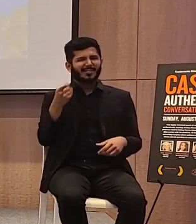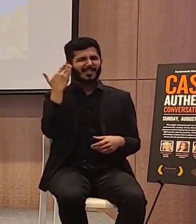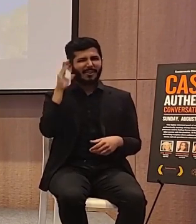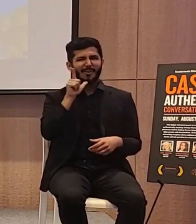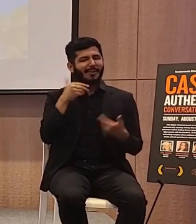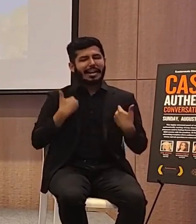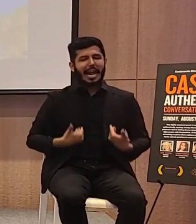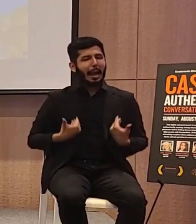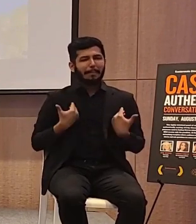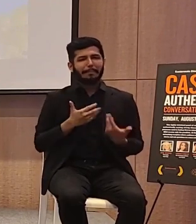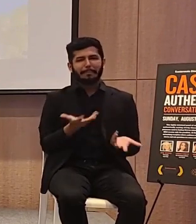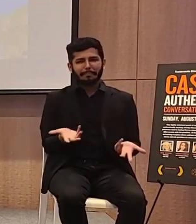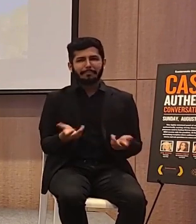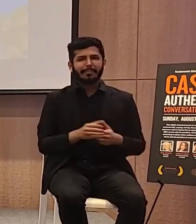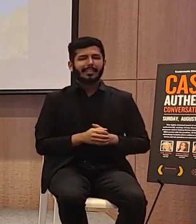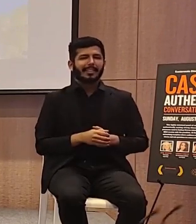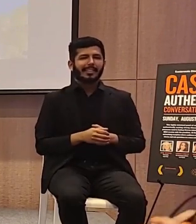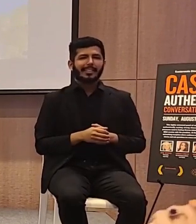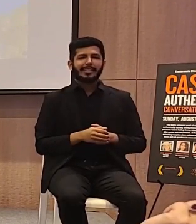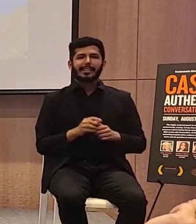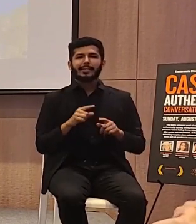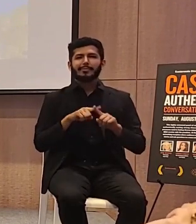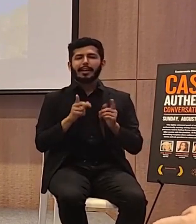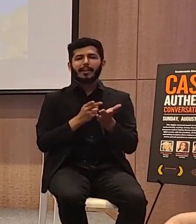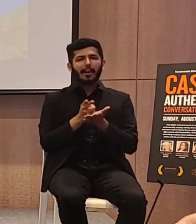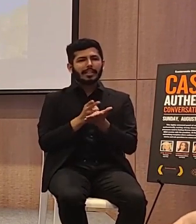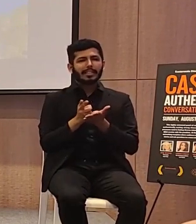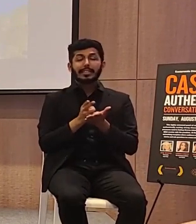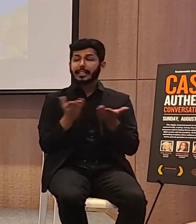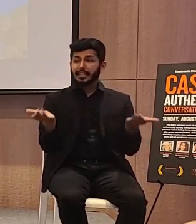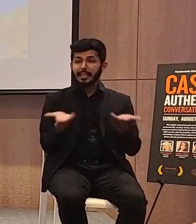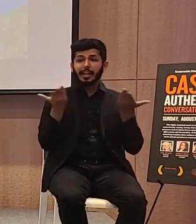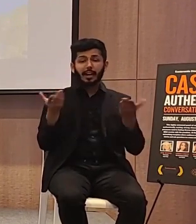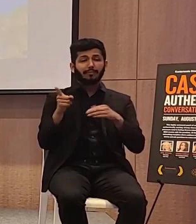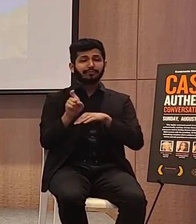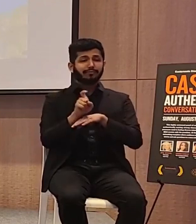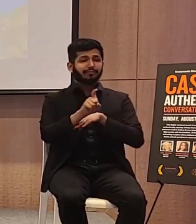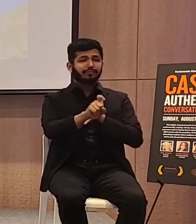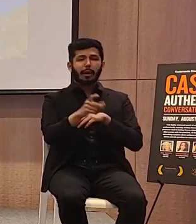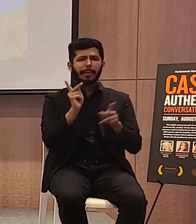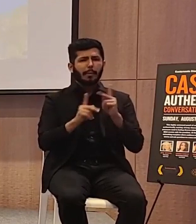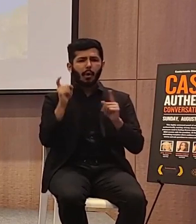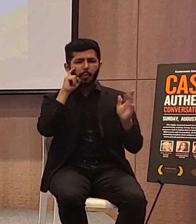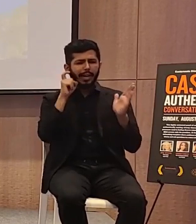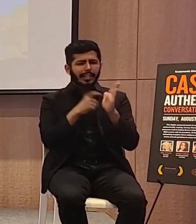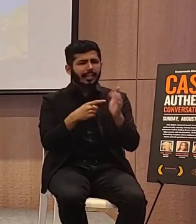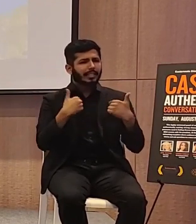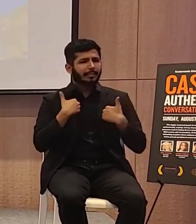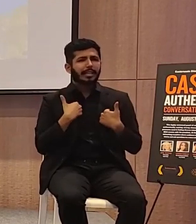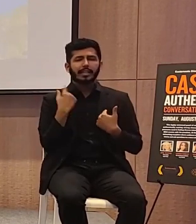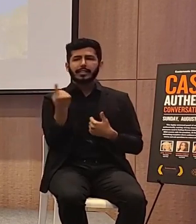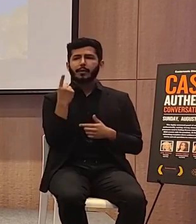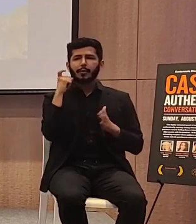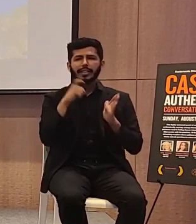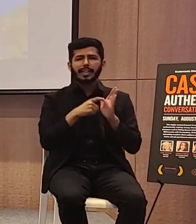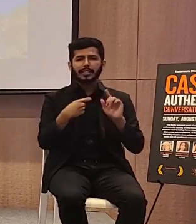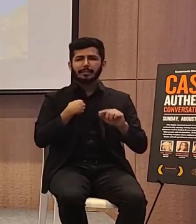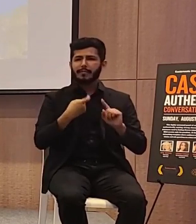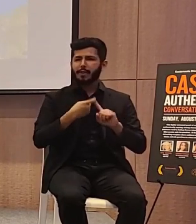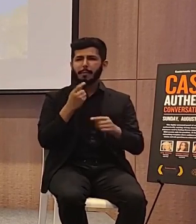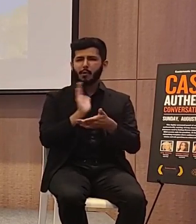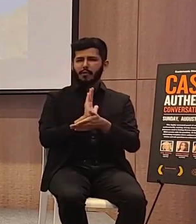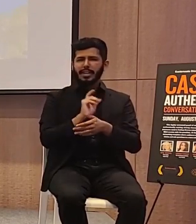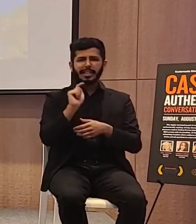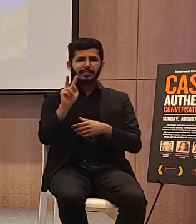am? But now, I'll be honest, you know, right here, you do get recognized. I got recognized. Somebody did recognize me for what I was in, and, you know, they were